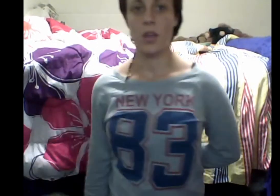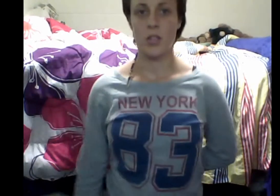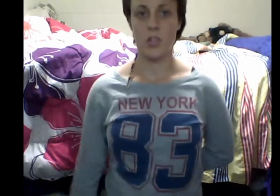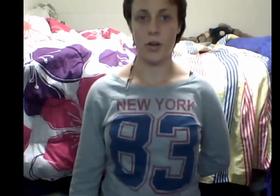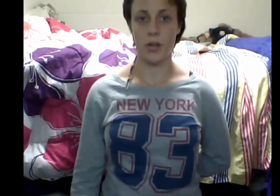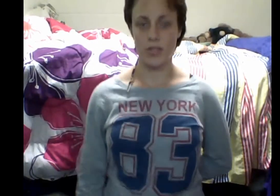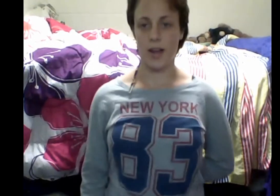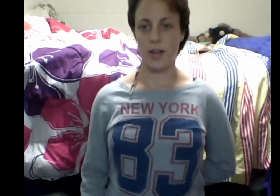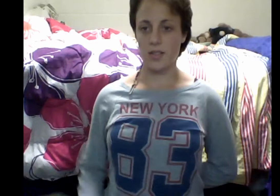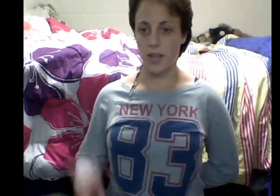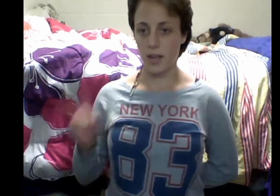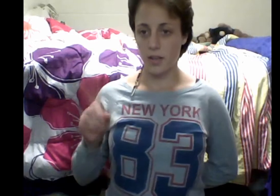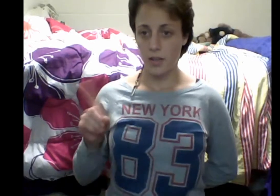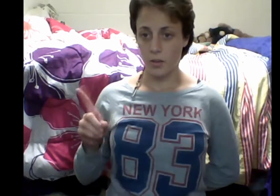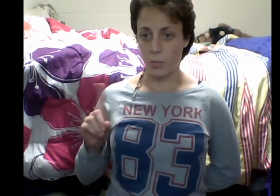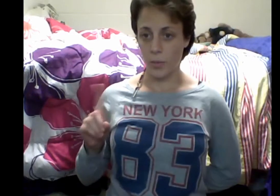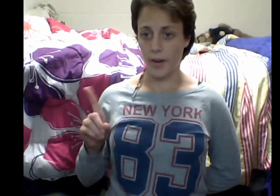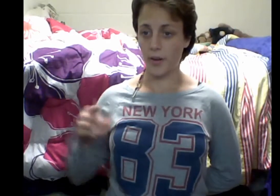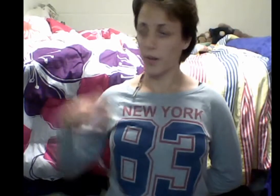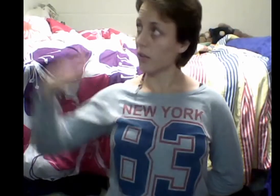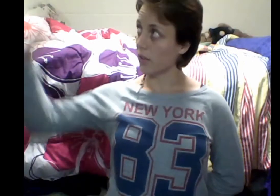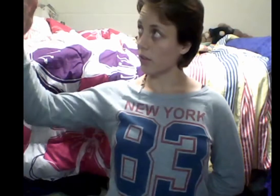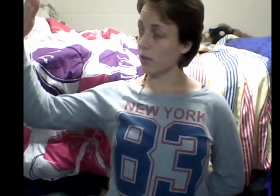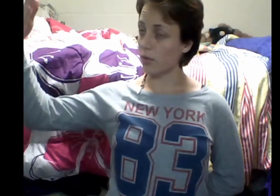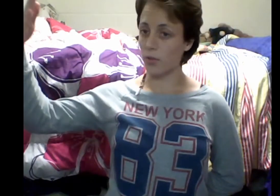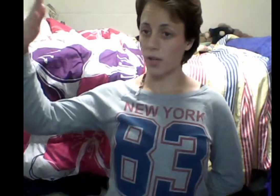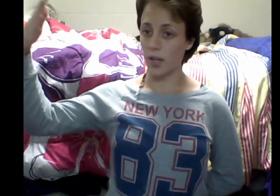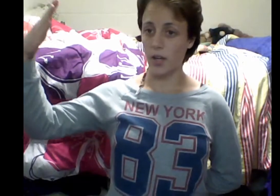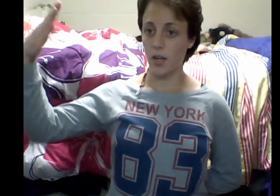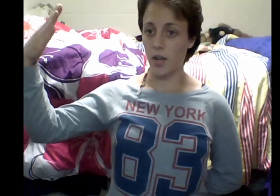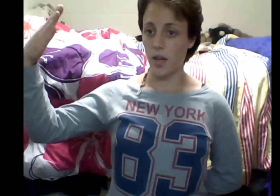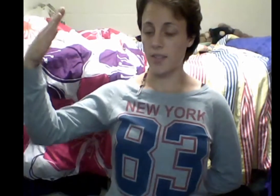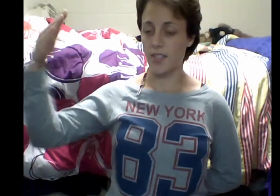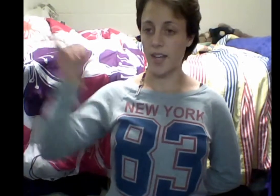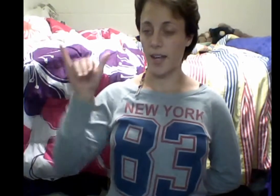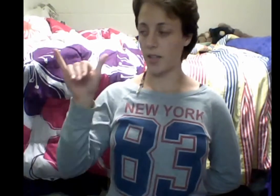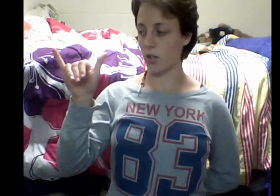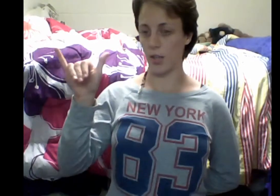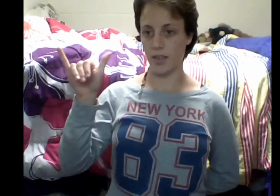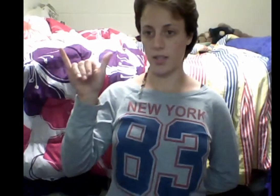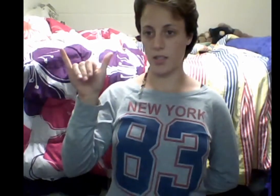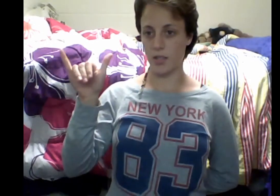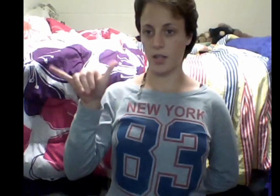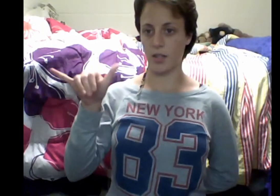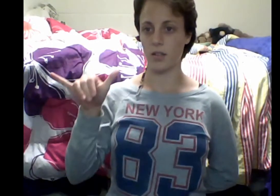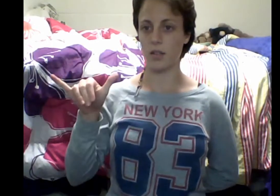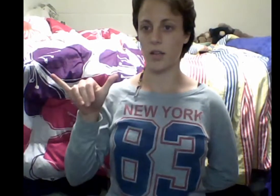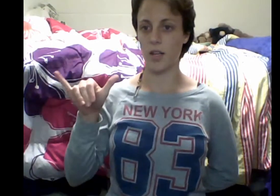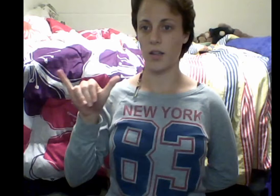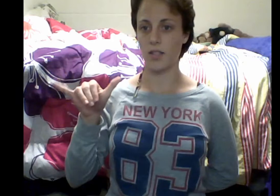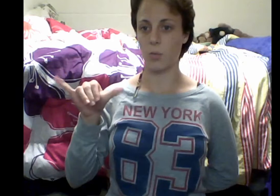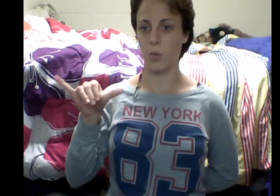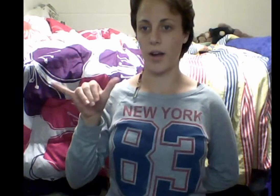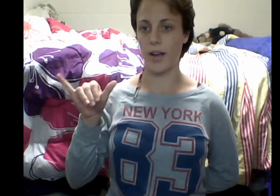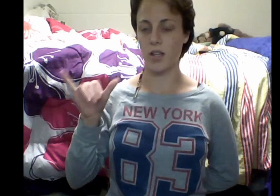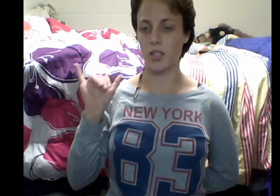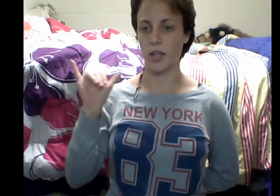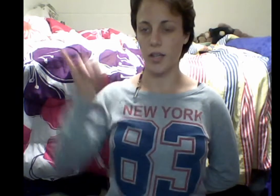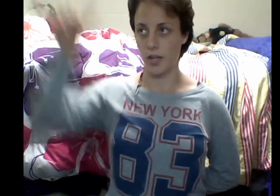So where you stay, I'll stay. Where you, and then stay, you go like this, it's a Y actually. You just go